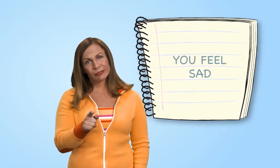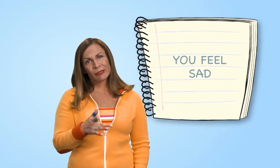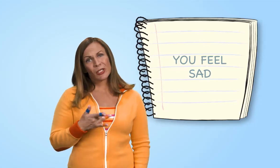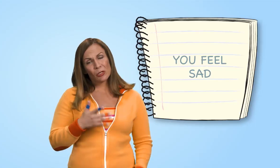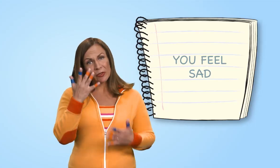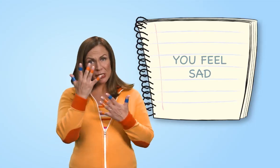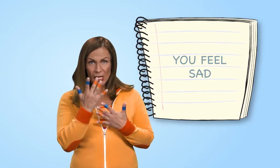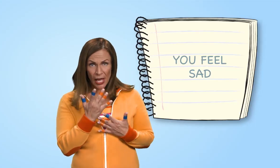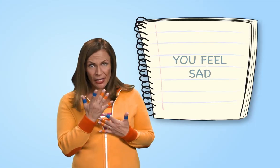You feel sad?